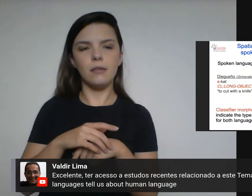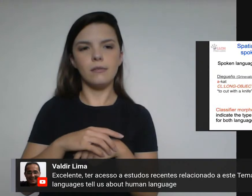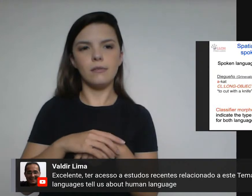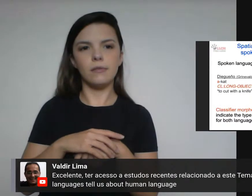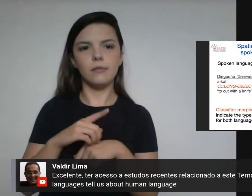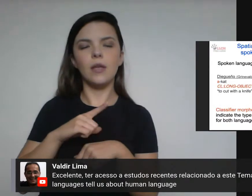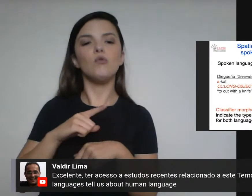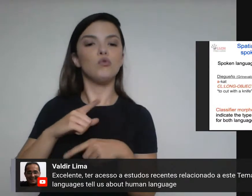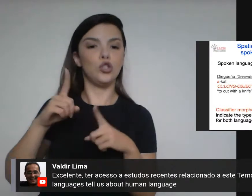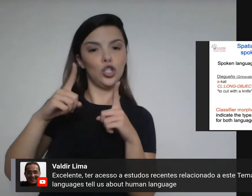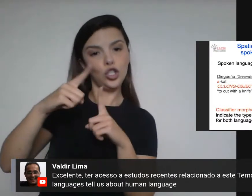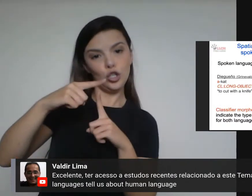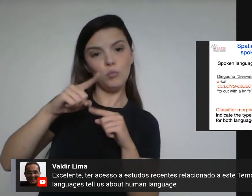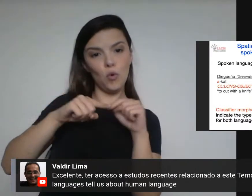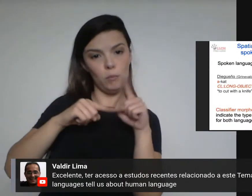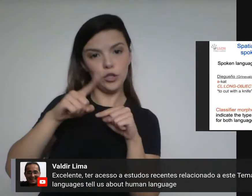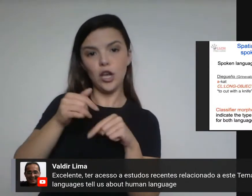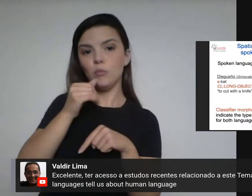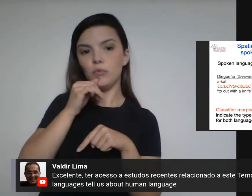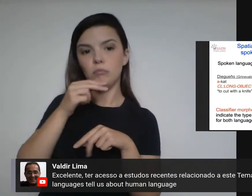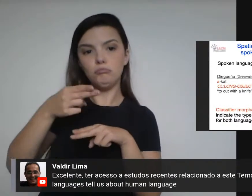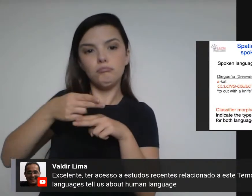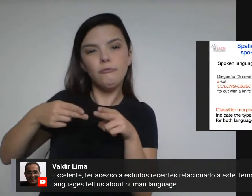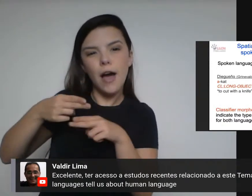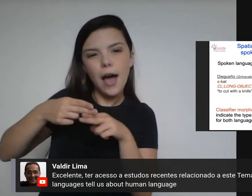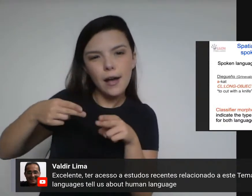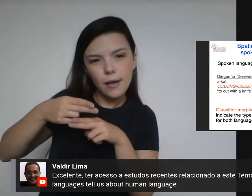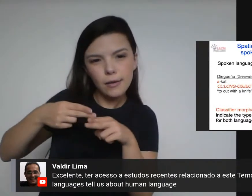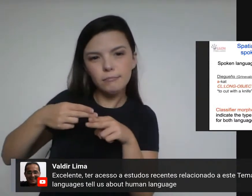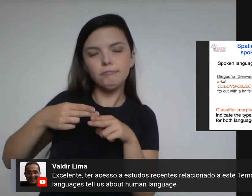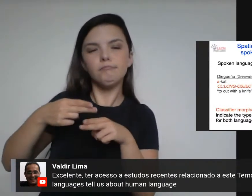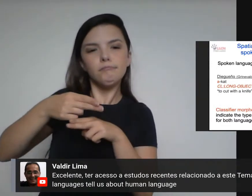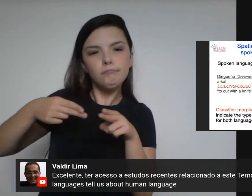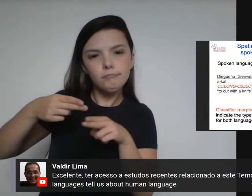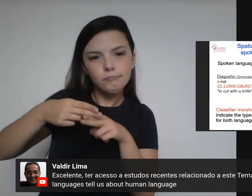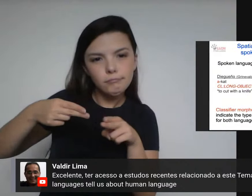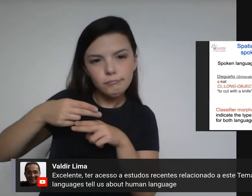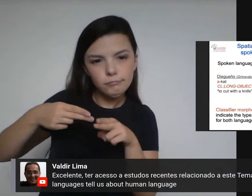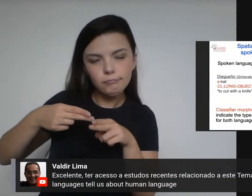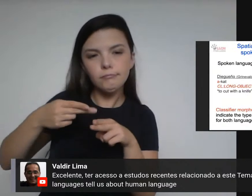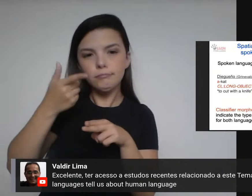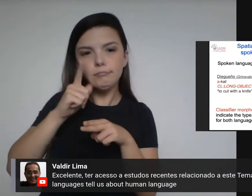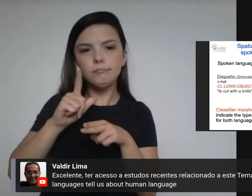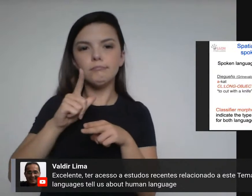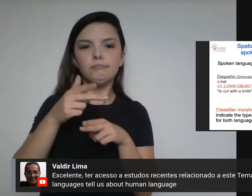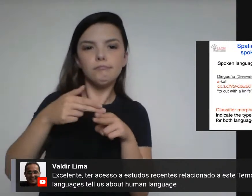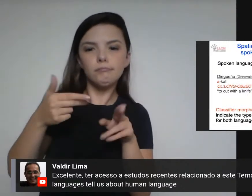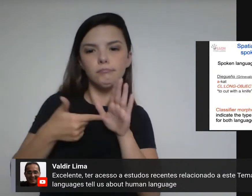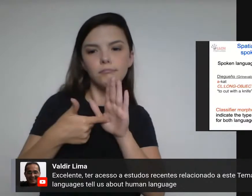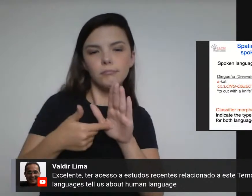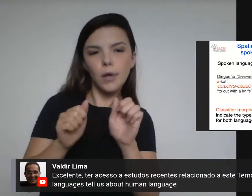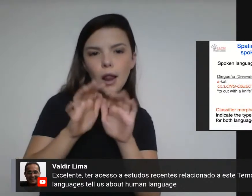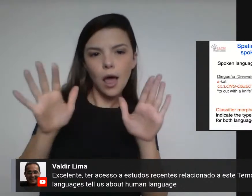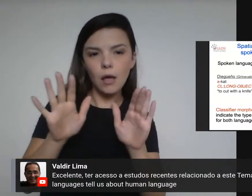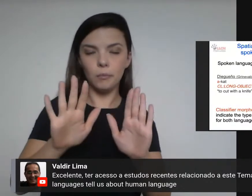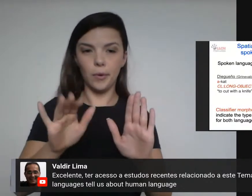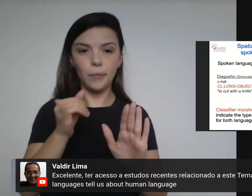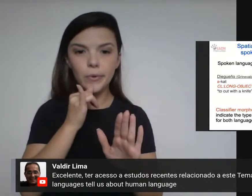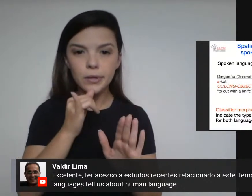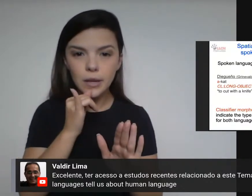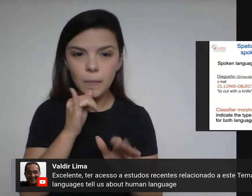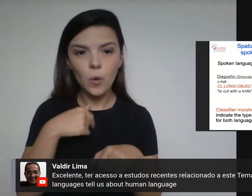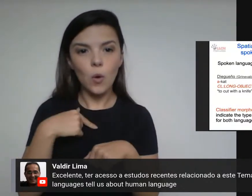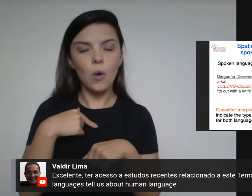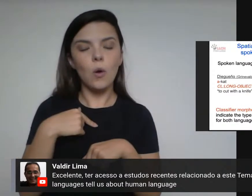that's involved in that verb. If you swapped out a different morpheme like to cut, it would mean to cut